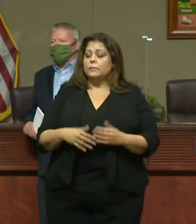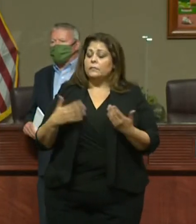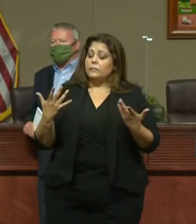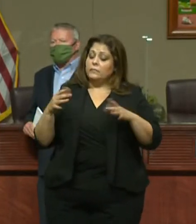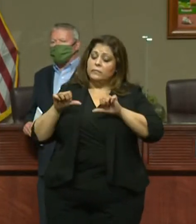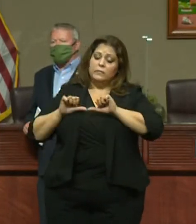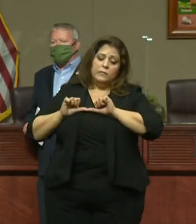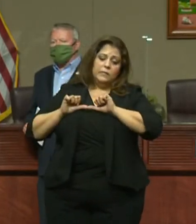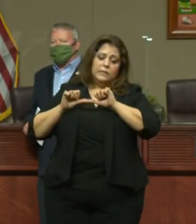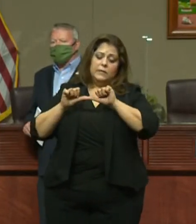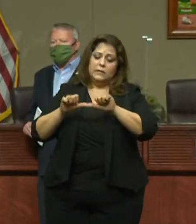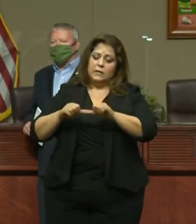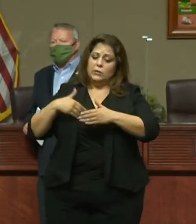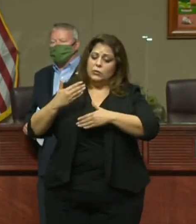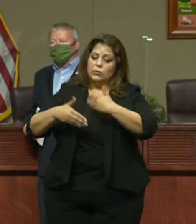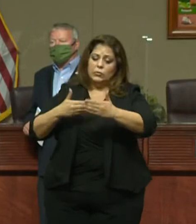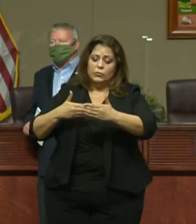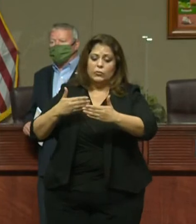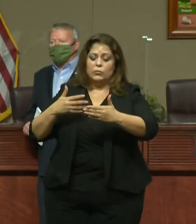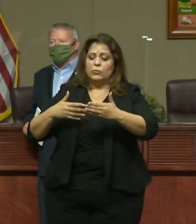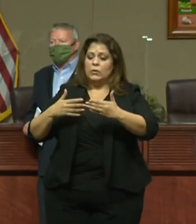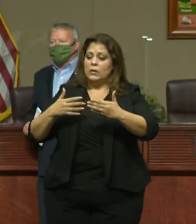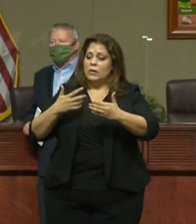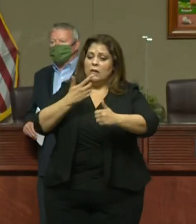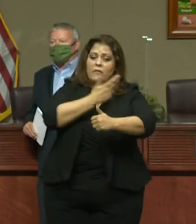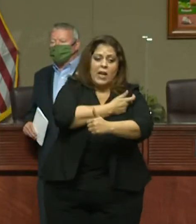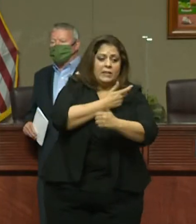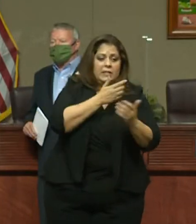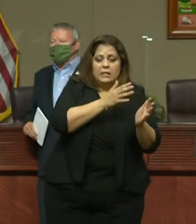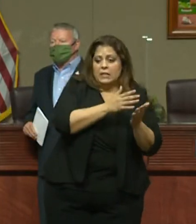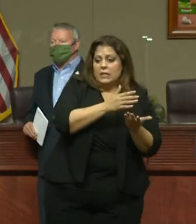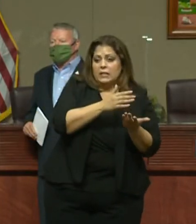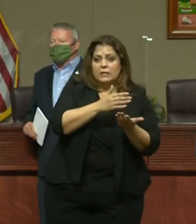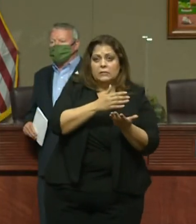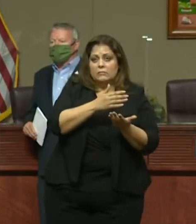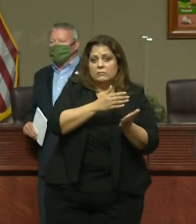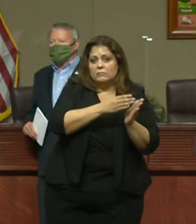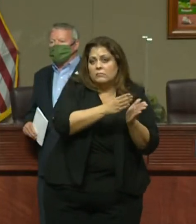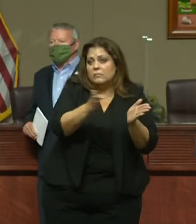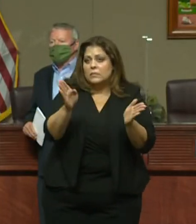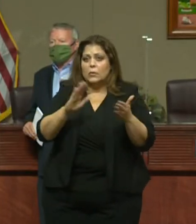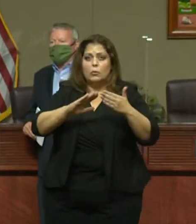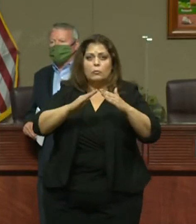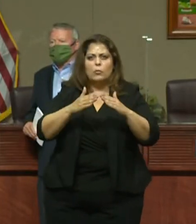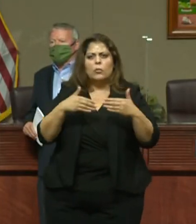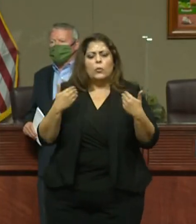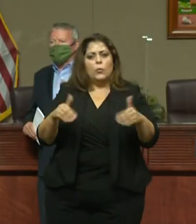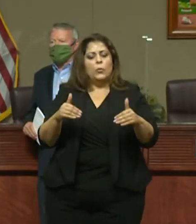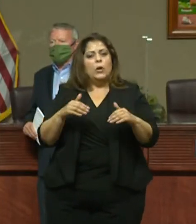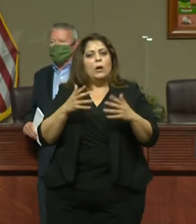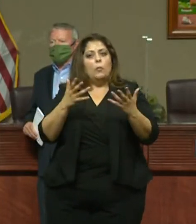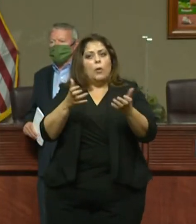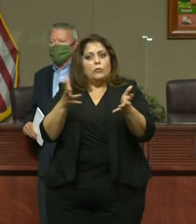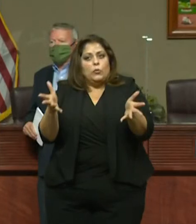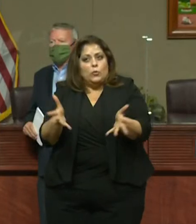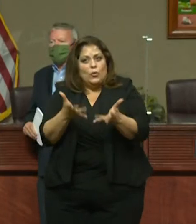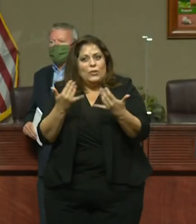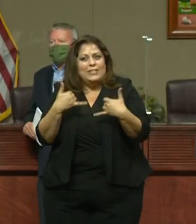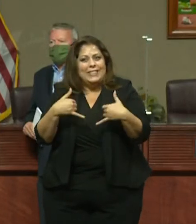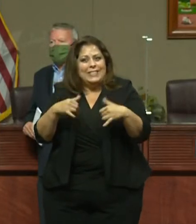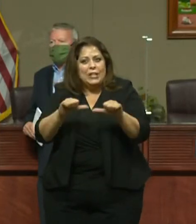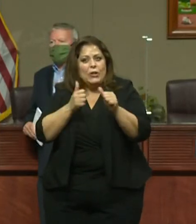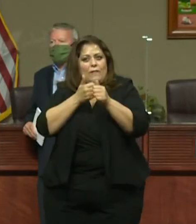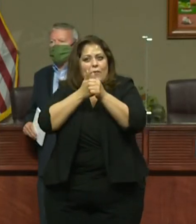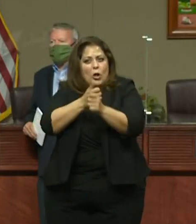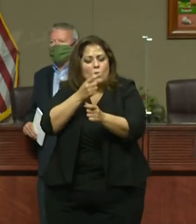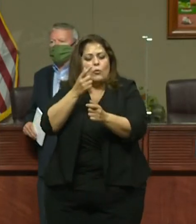continue to vaccinate our community, increase the immunity that we have here, we'd like to encourage everyone to continue the pandemic